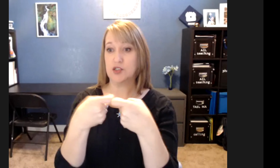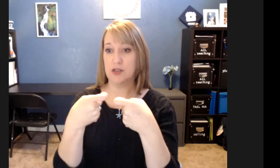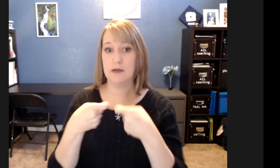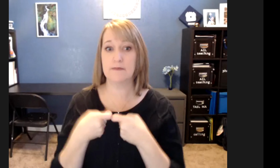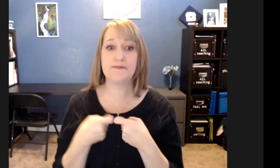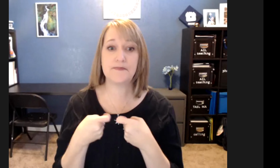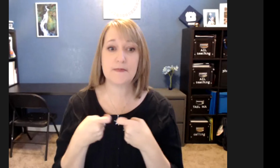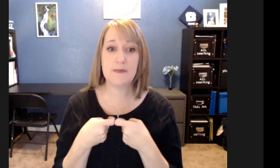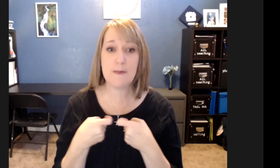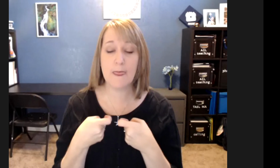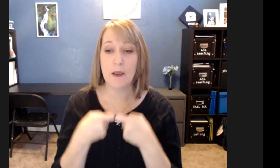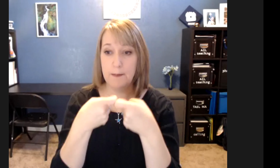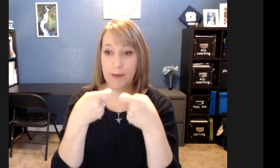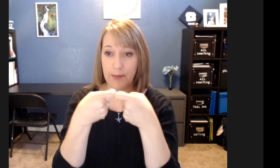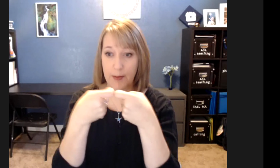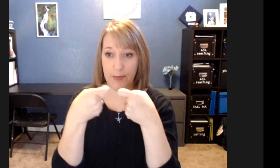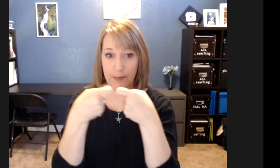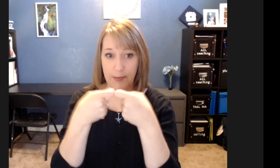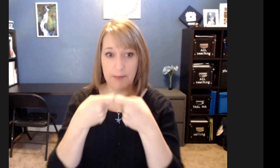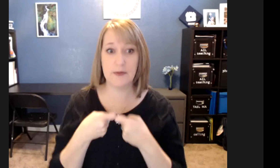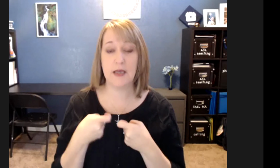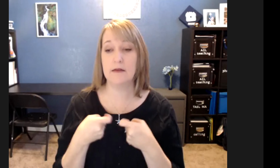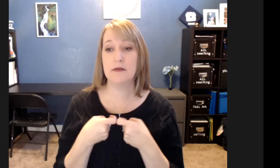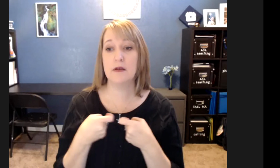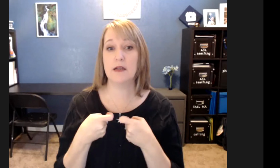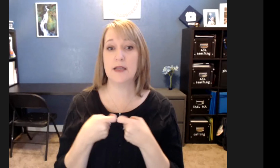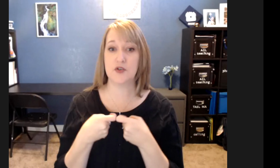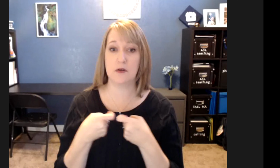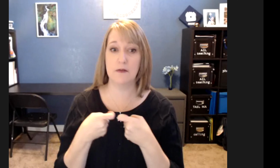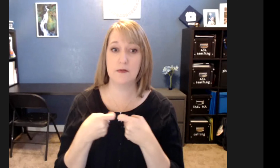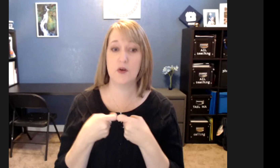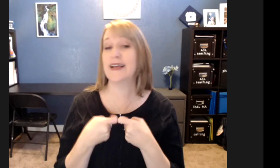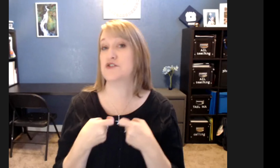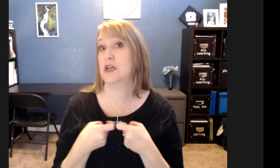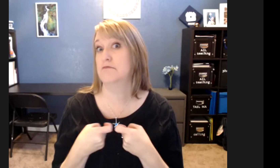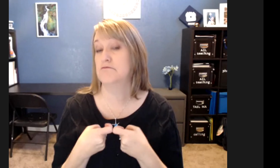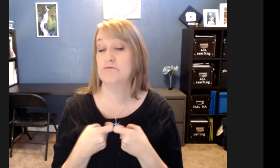connection there. Bump, bump, bump, bump. Okay. Electrical or electric.